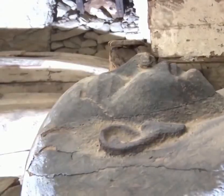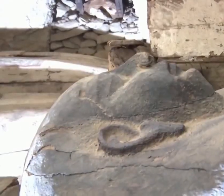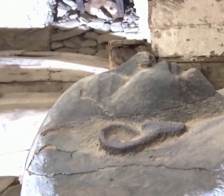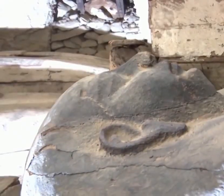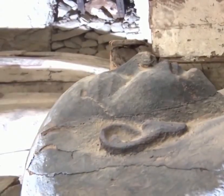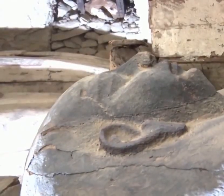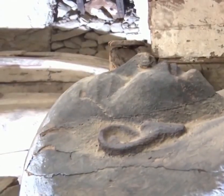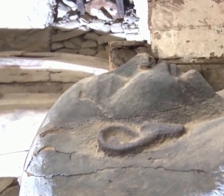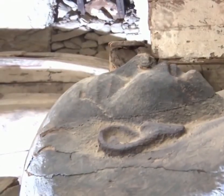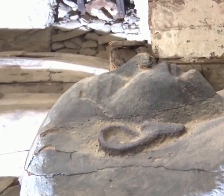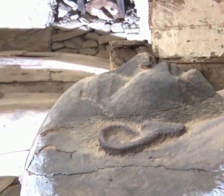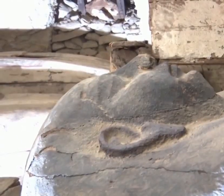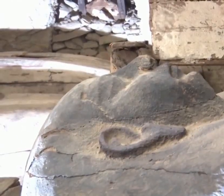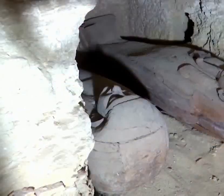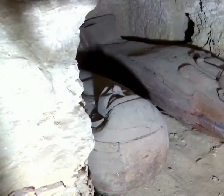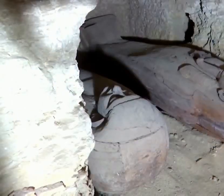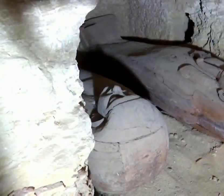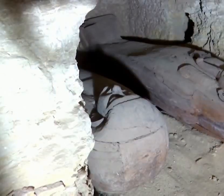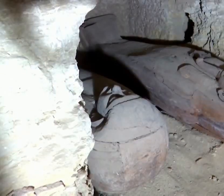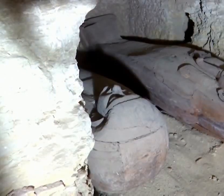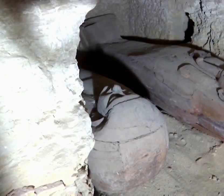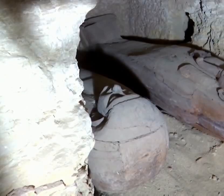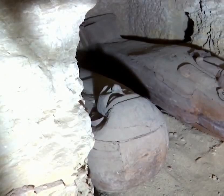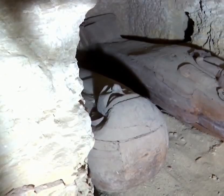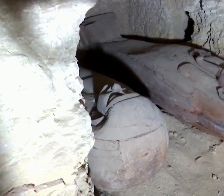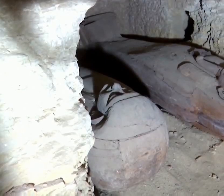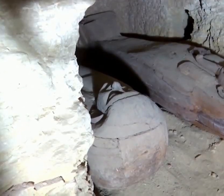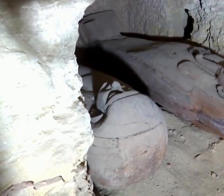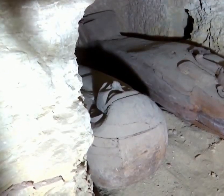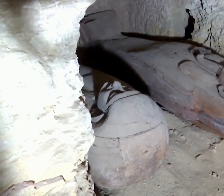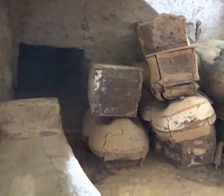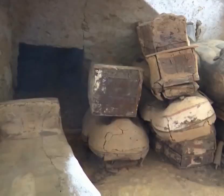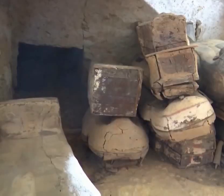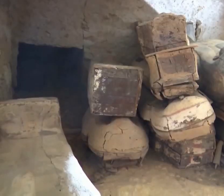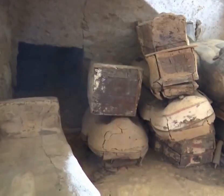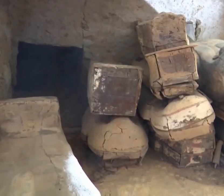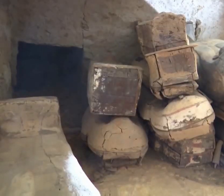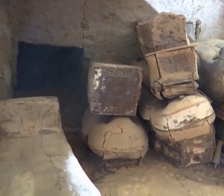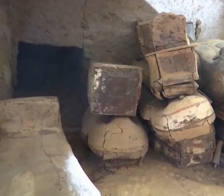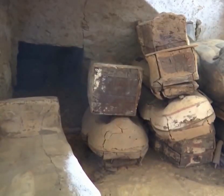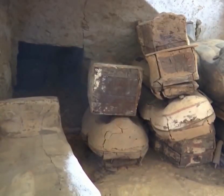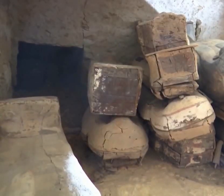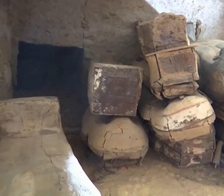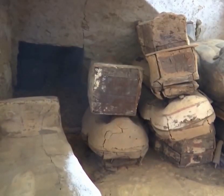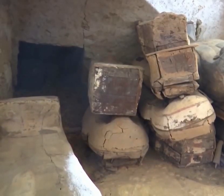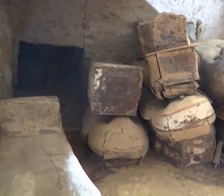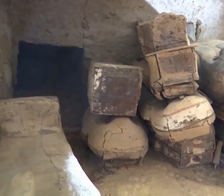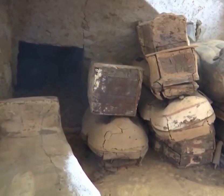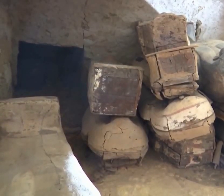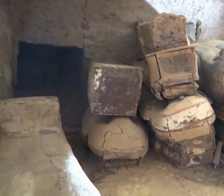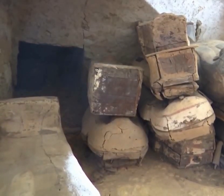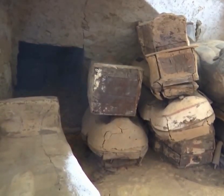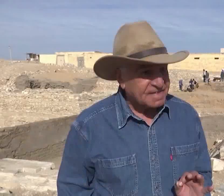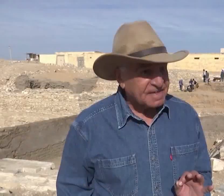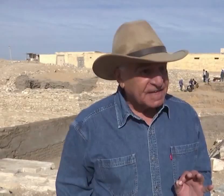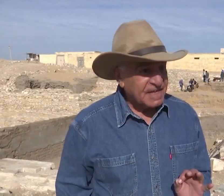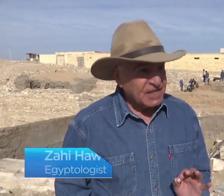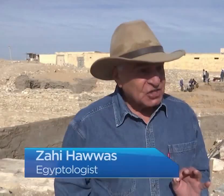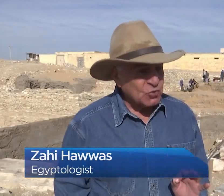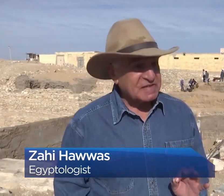temple near a pyramid of a queen. Inside the temple, a name, a new name of a queen. Her name was Neith. She was